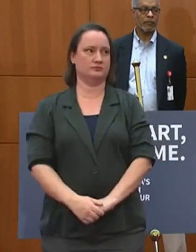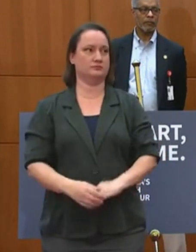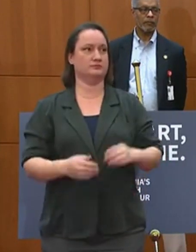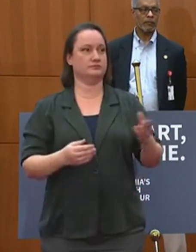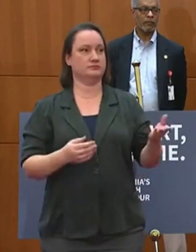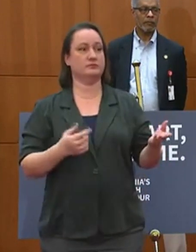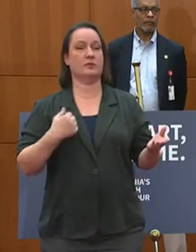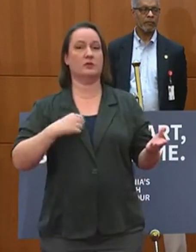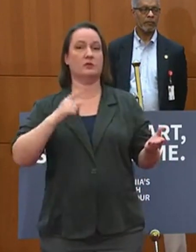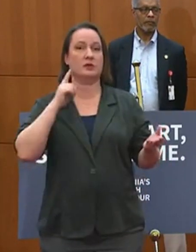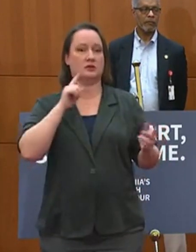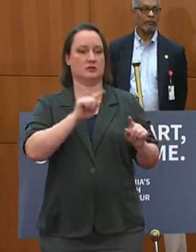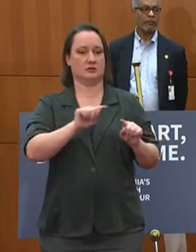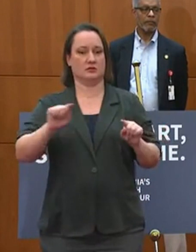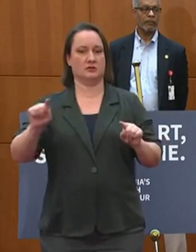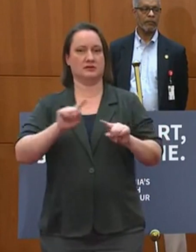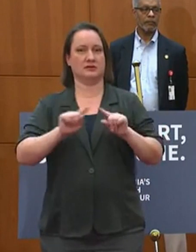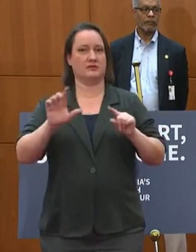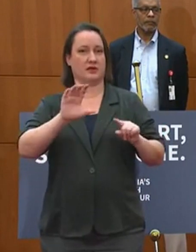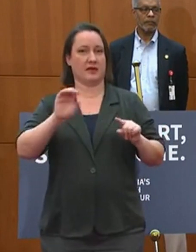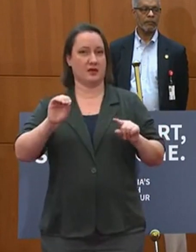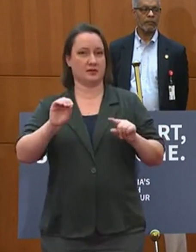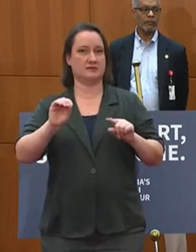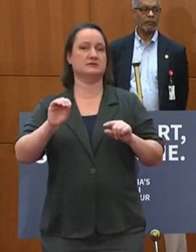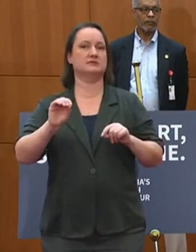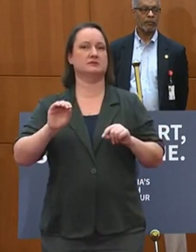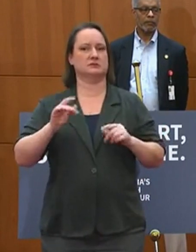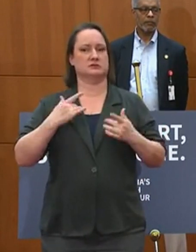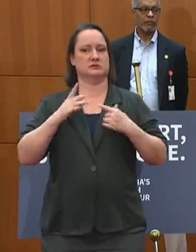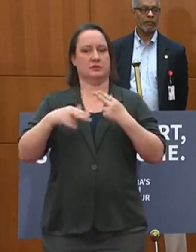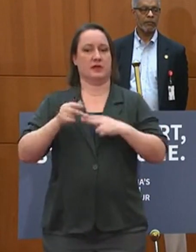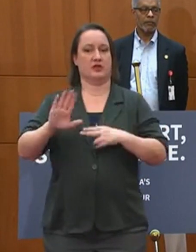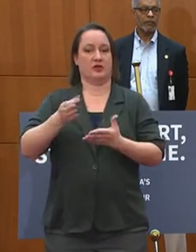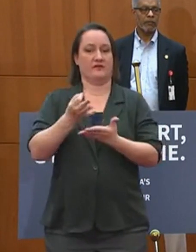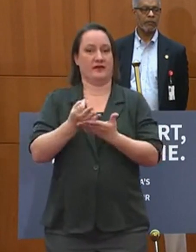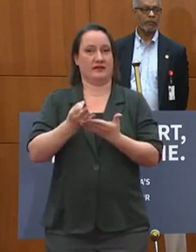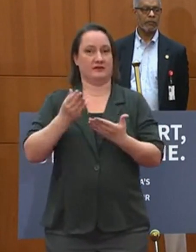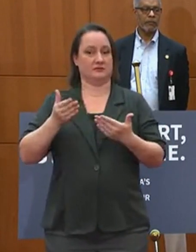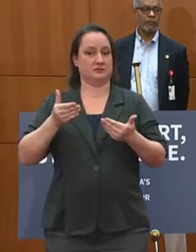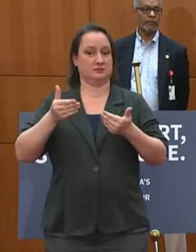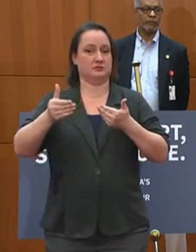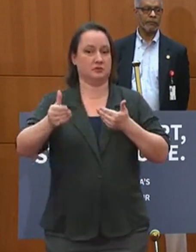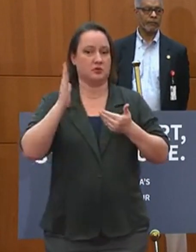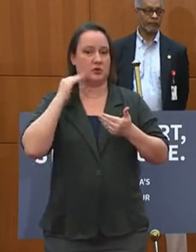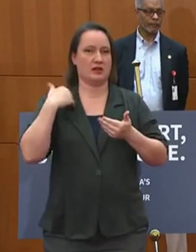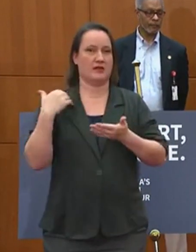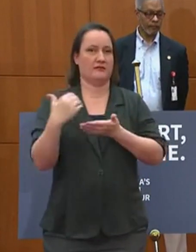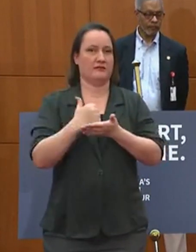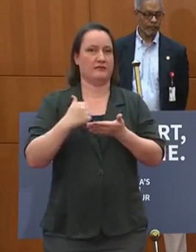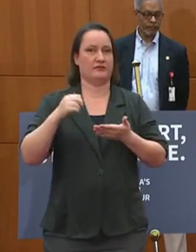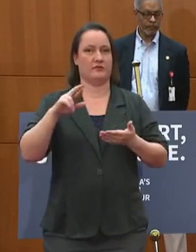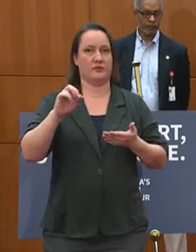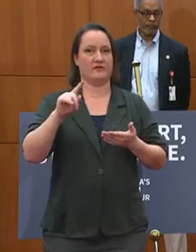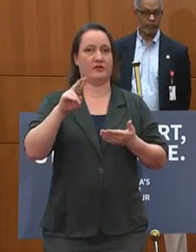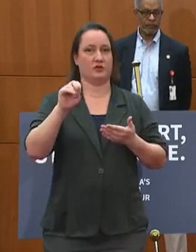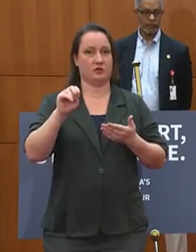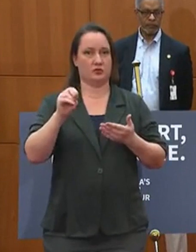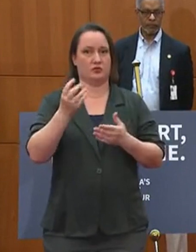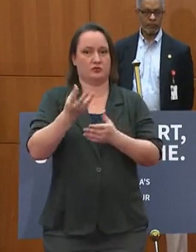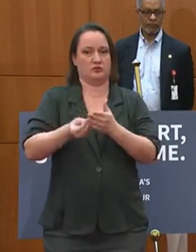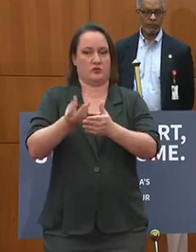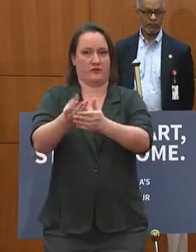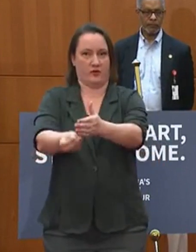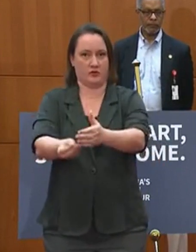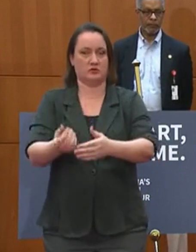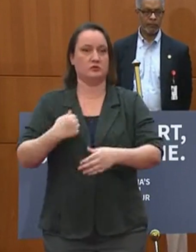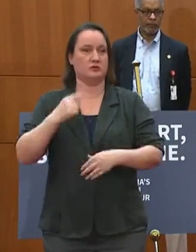Starting to hear from some counties now about concerns about their finances going forward, that they're going to have revenue shortfalls. We've heard from